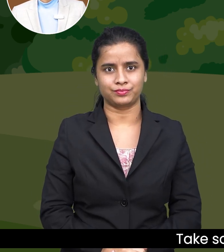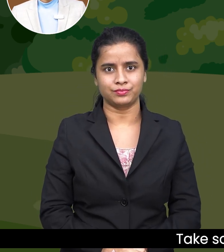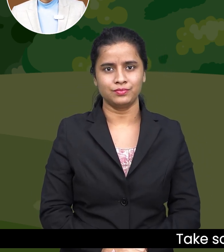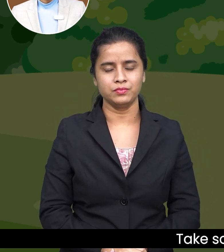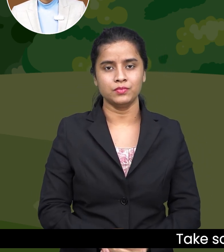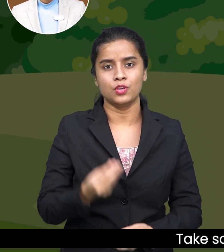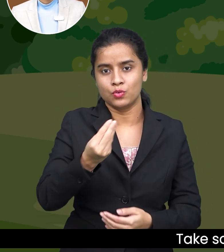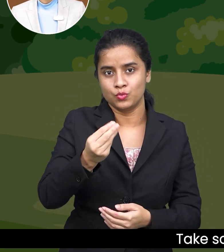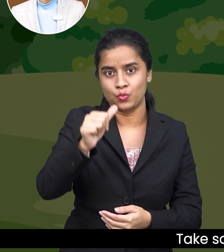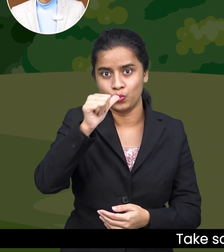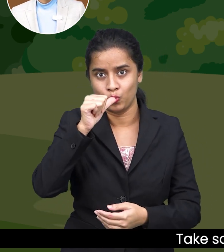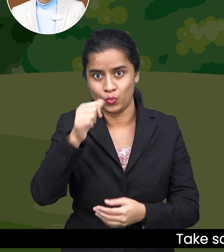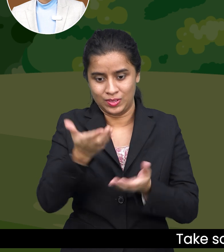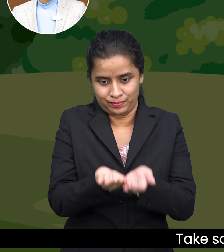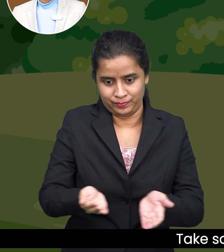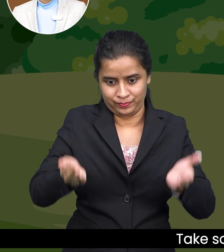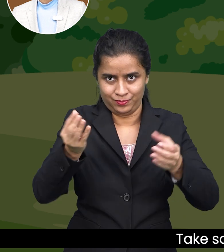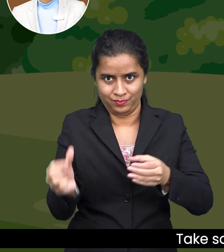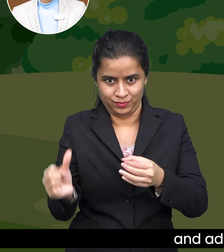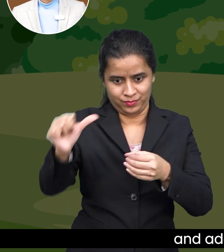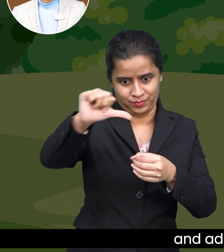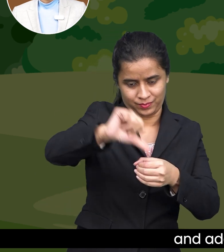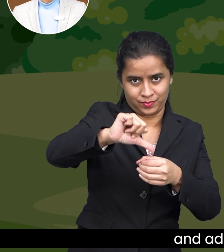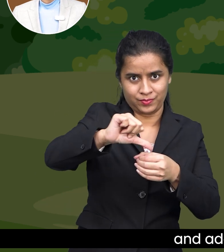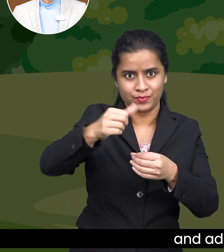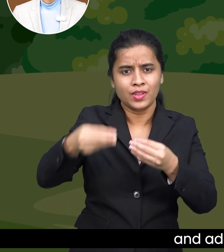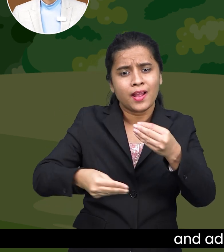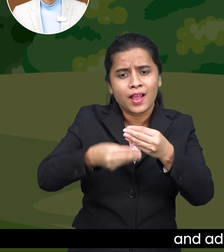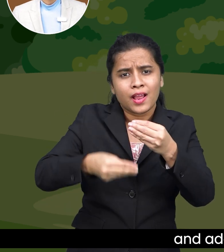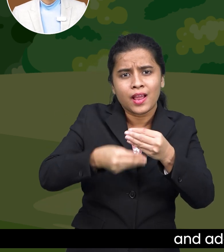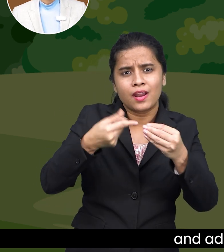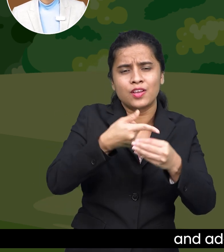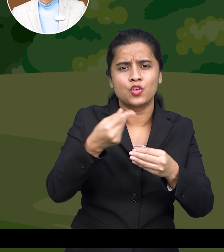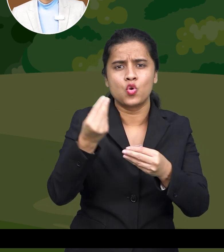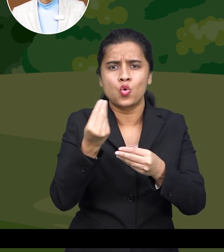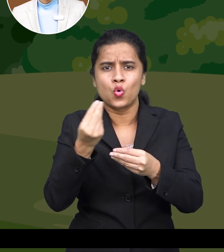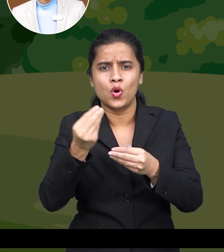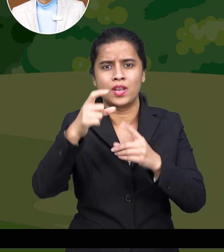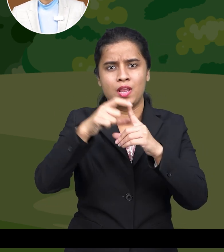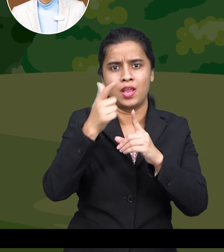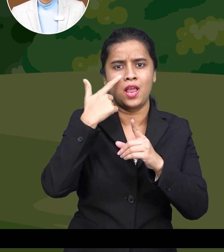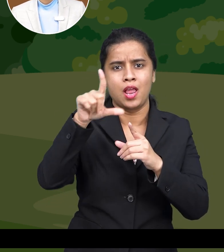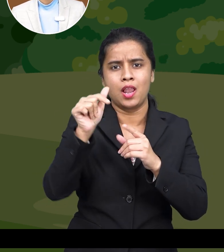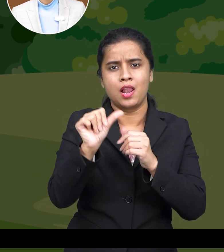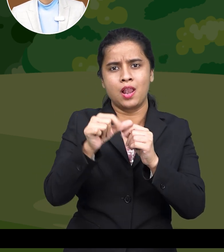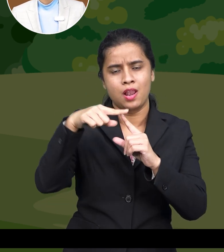Take some water in a beaker and add a few drops of dilute sulfuric